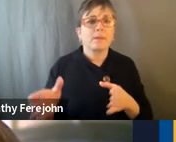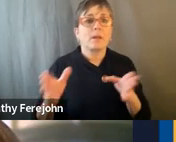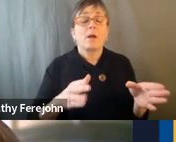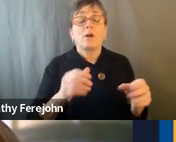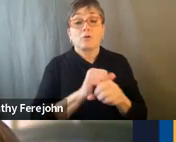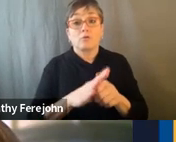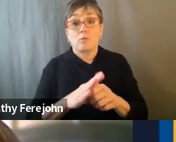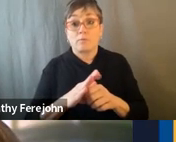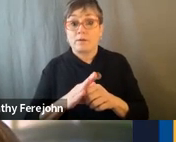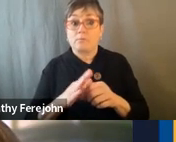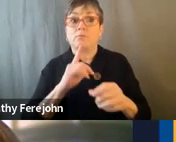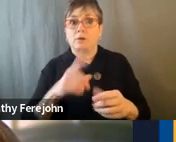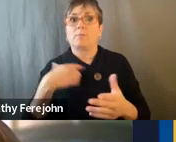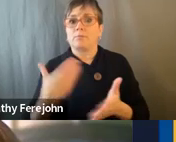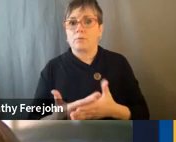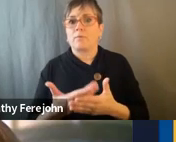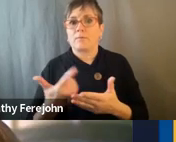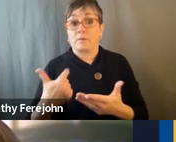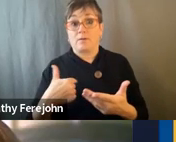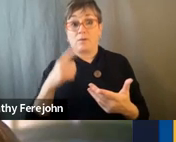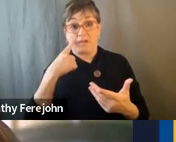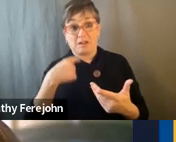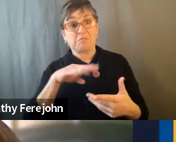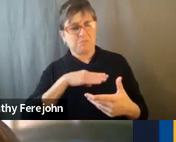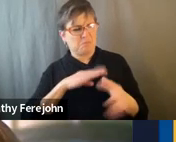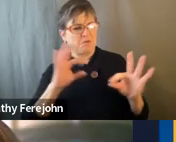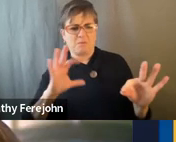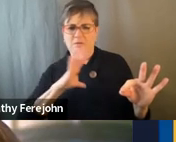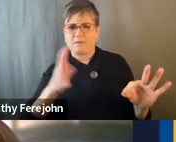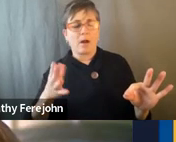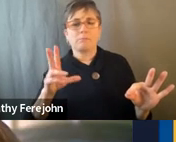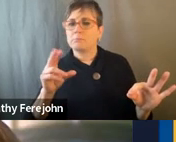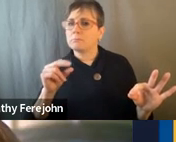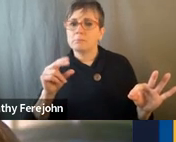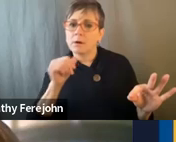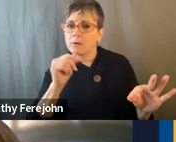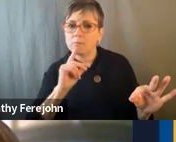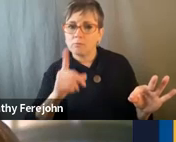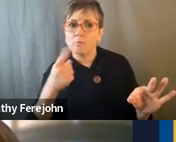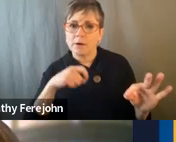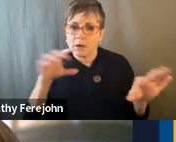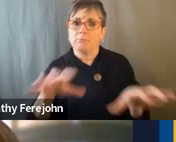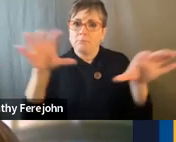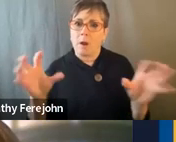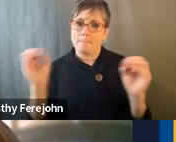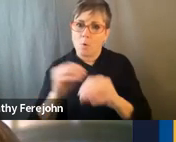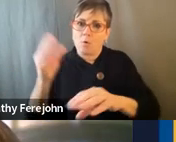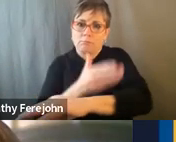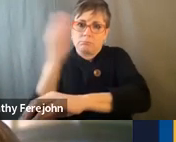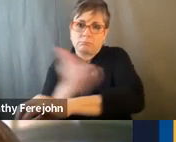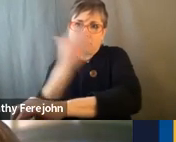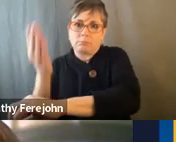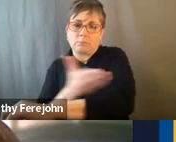work is left to do. And together we have to continue to work with all of you. We've heard about many